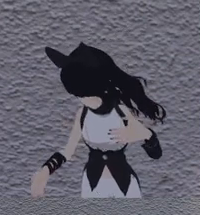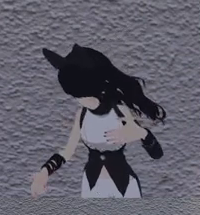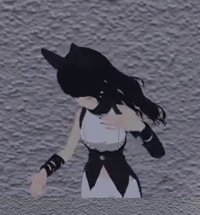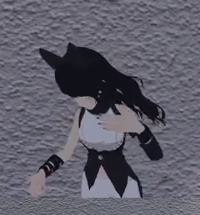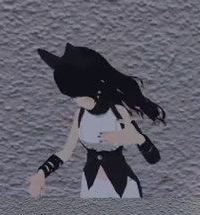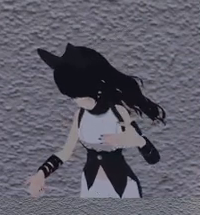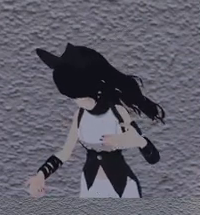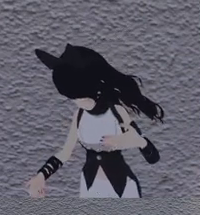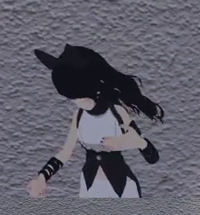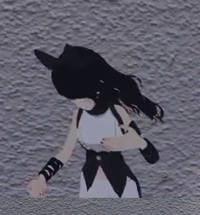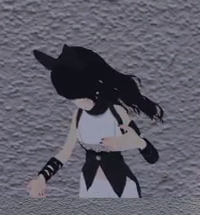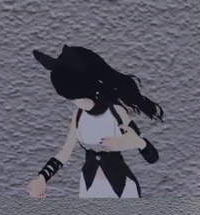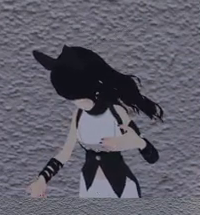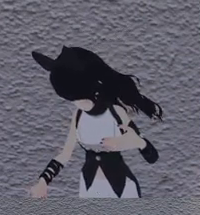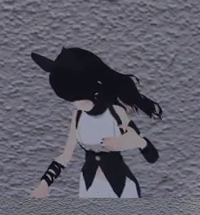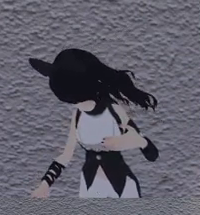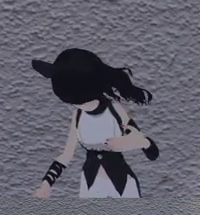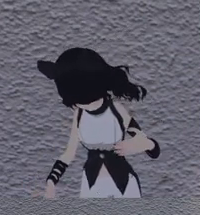Jump. Good.